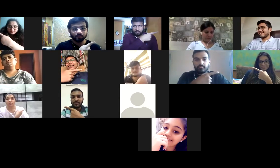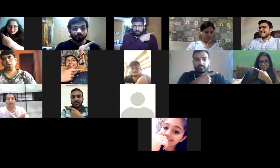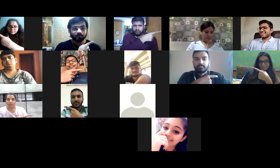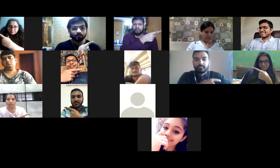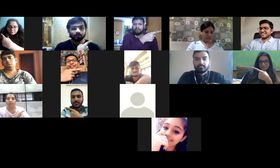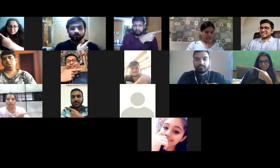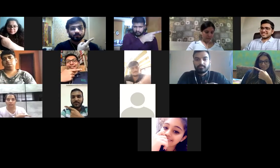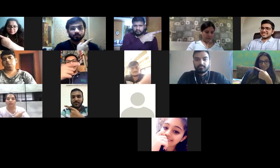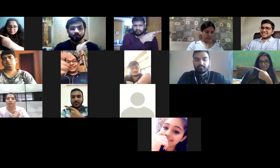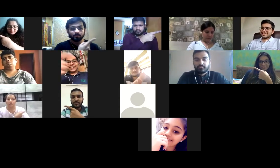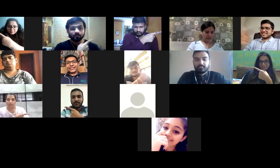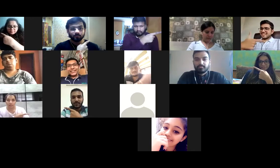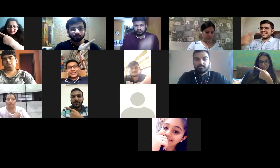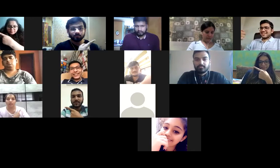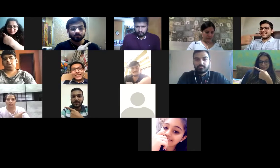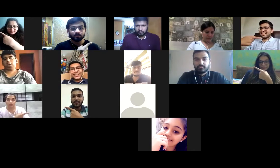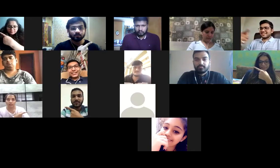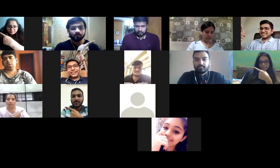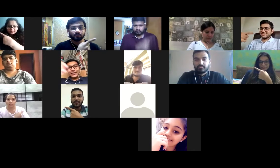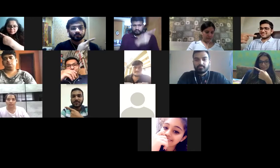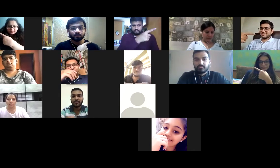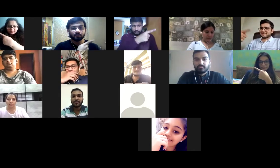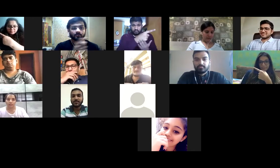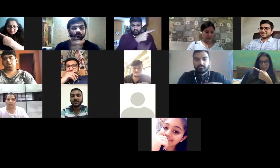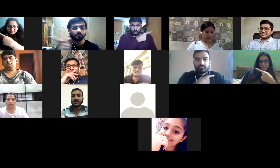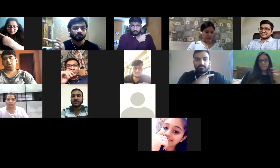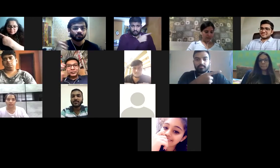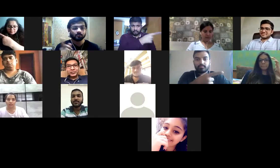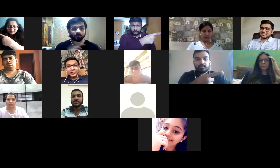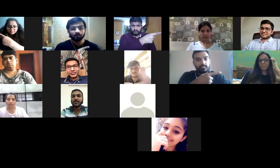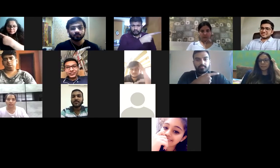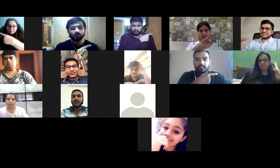they. So move your hand from left to right or right to left. They. Yeah.